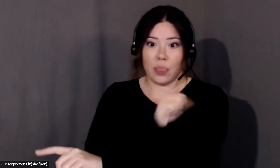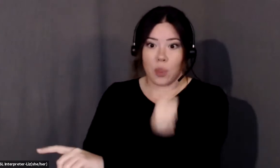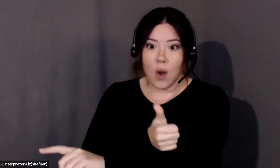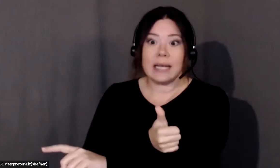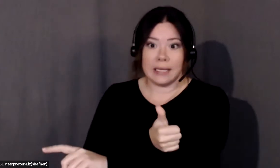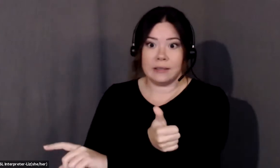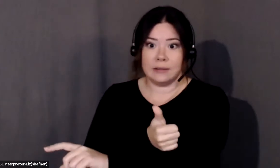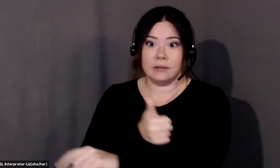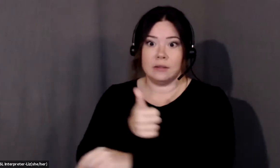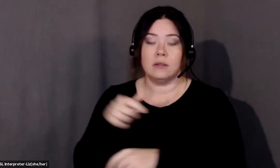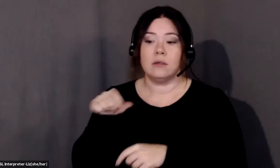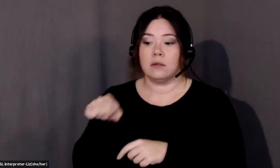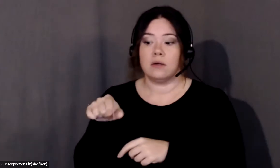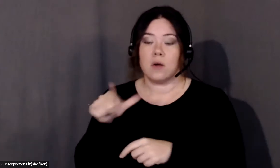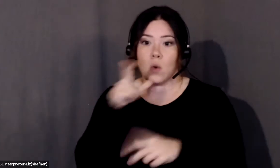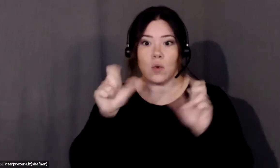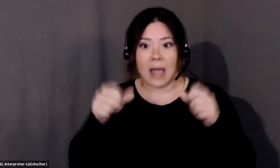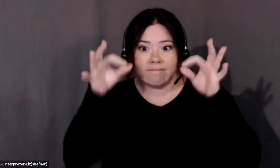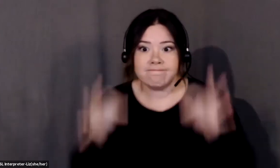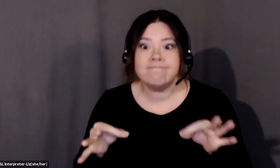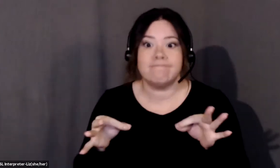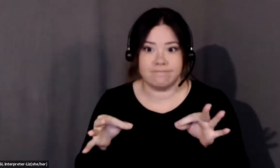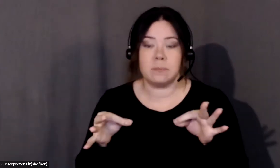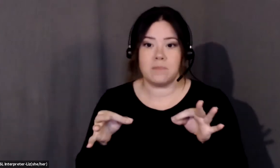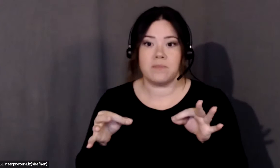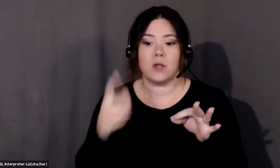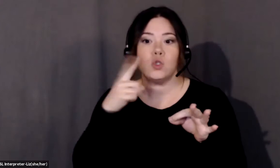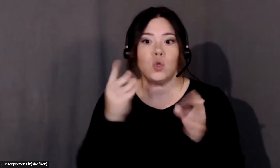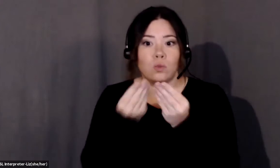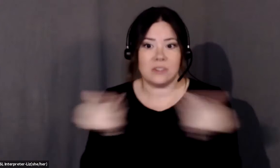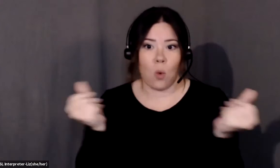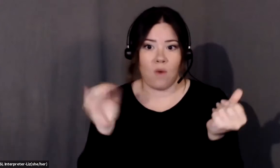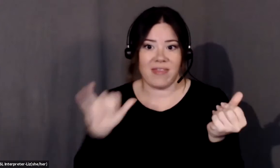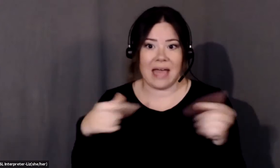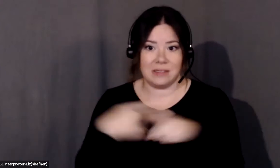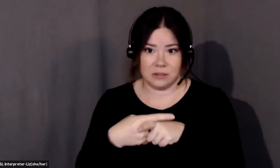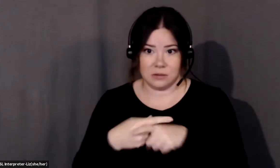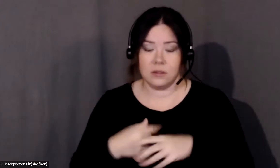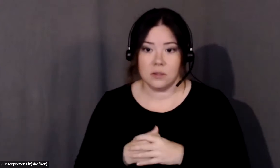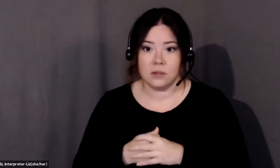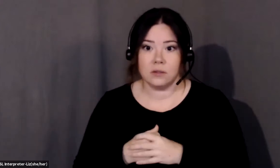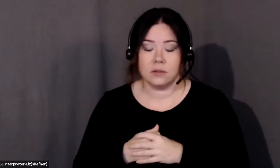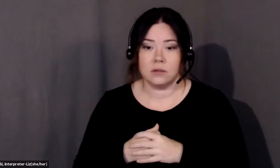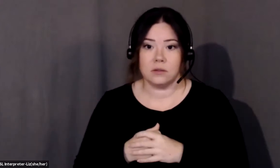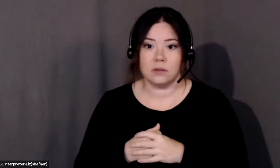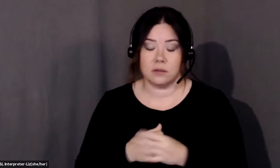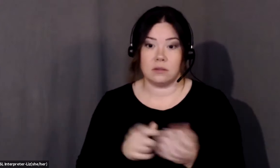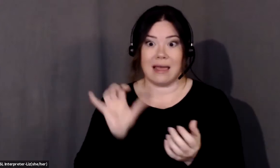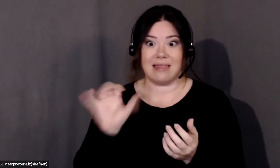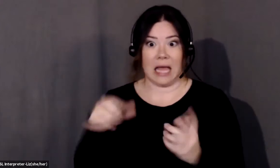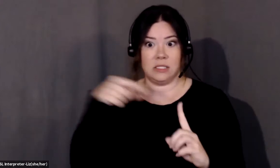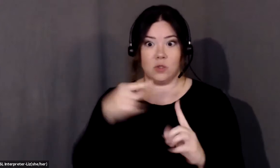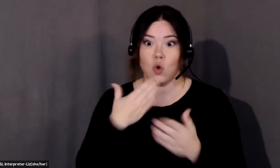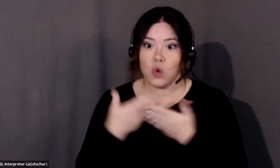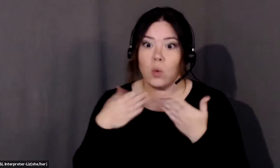parties and responsibility to resolve accommodation disputes. That's an effective method for